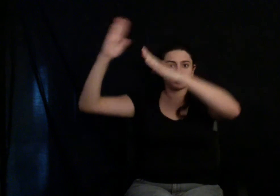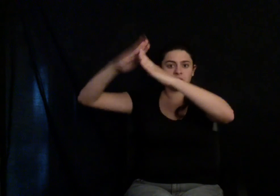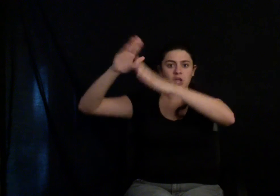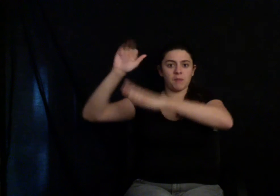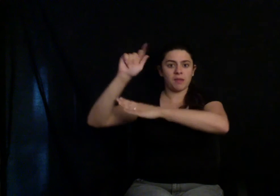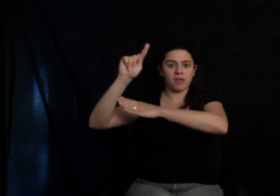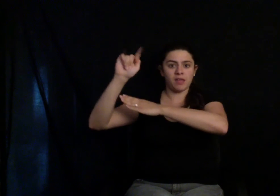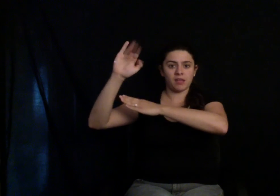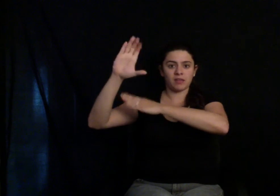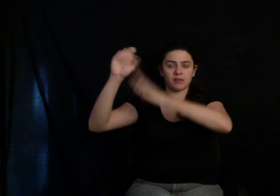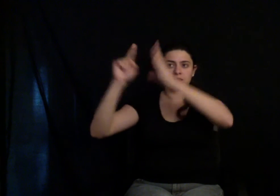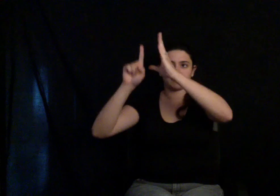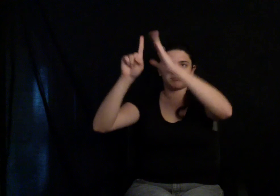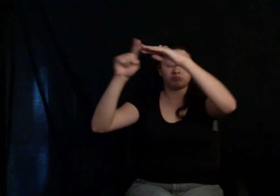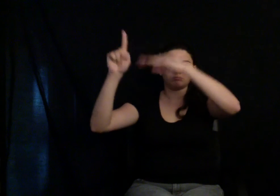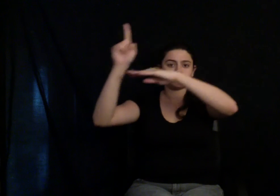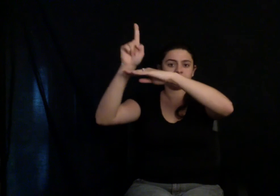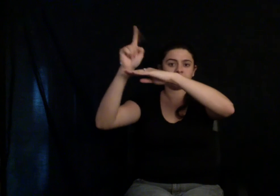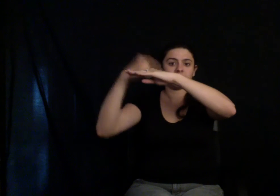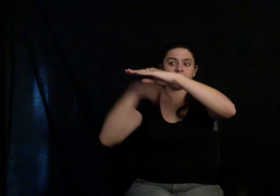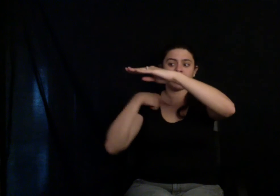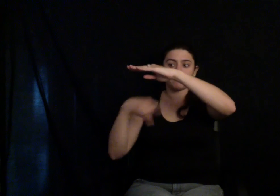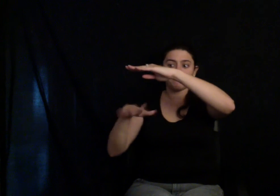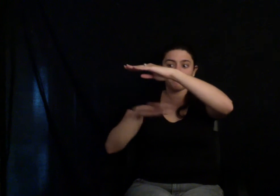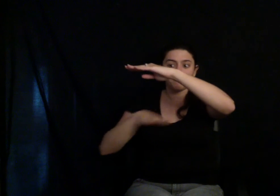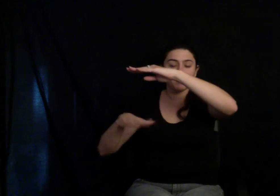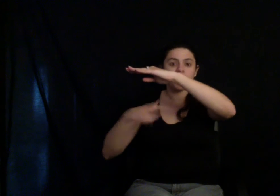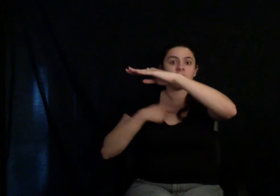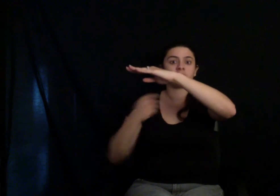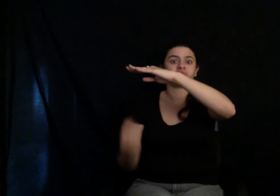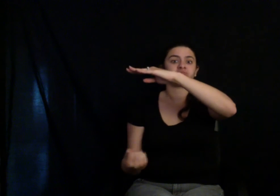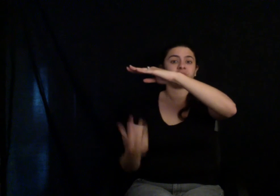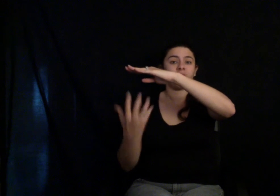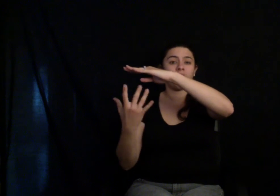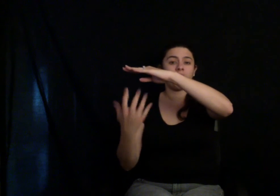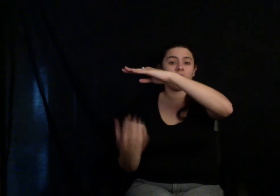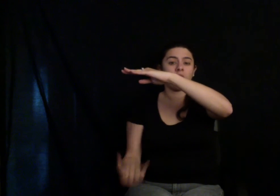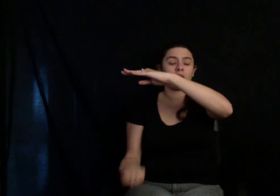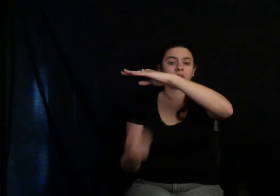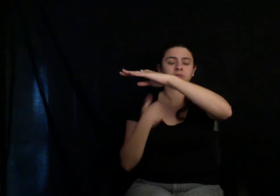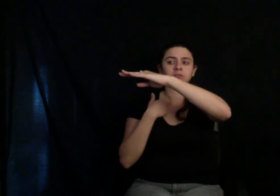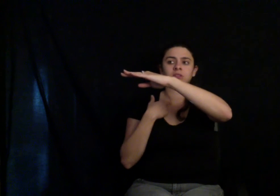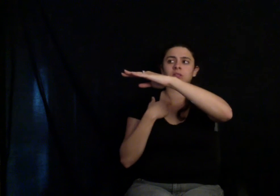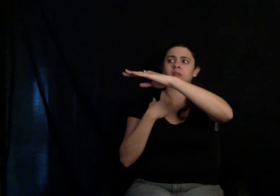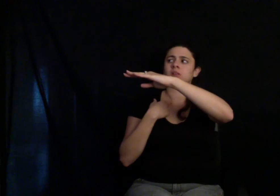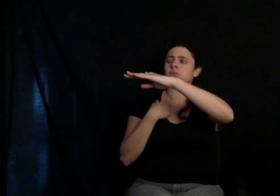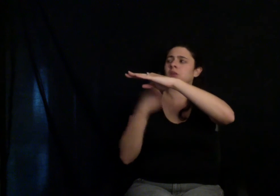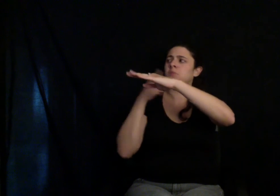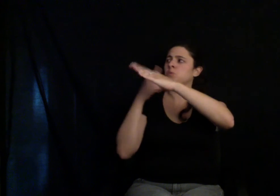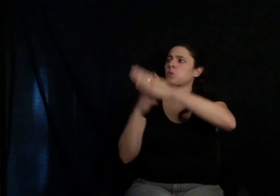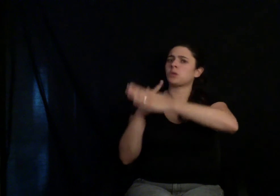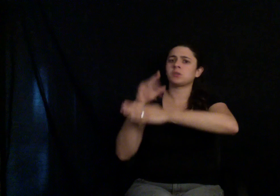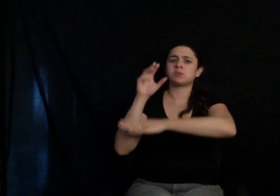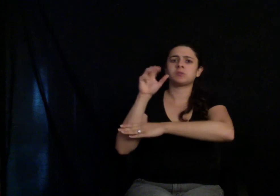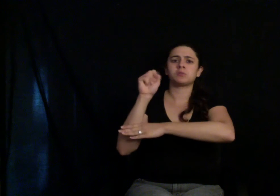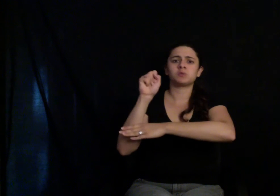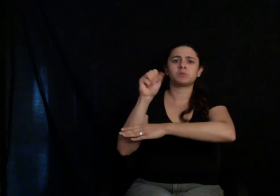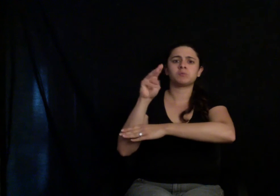it was freaking scary, right? Like there was smoke billowing up my staircase, like to the point where it was filling my room